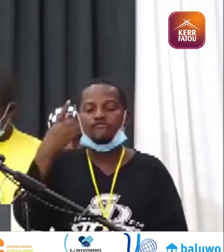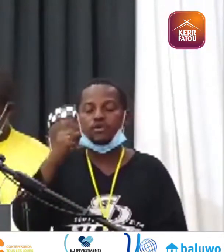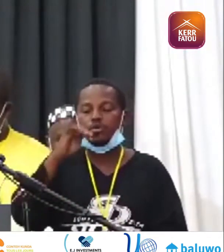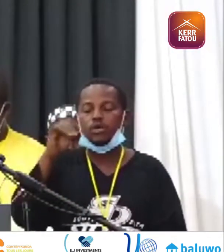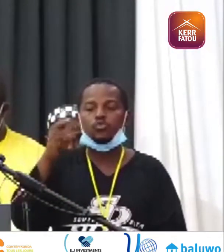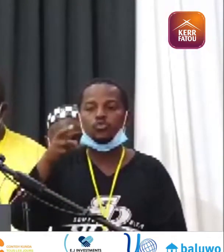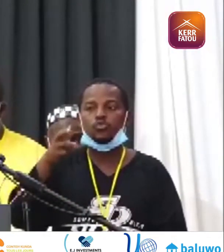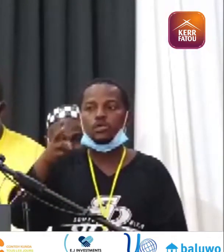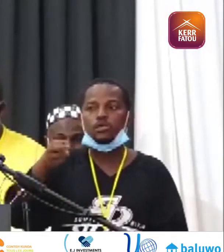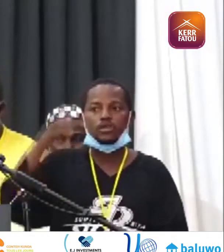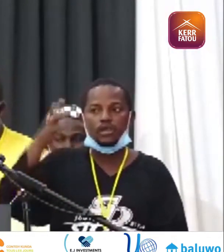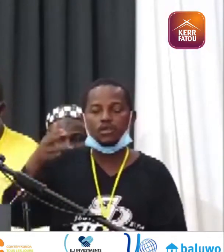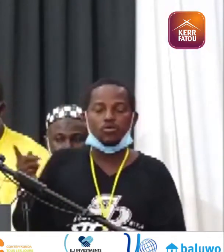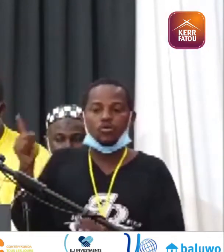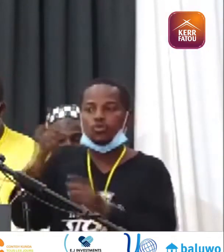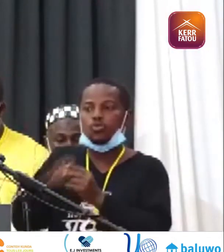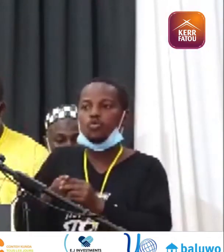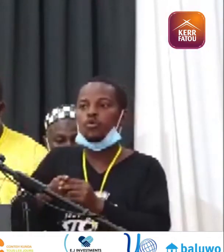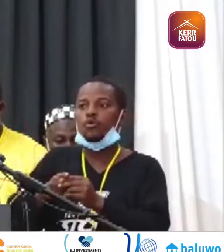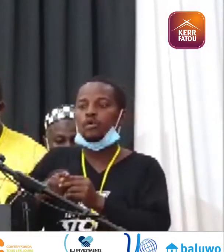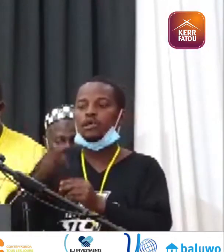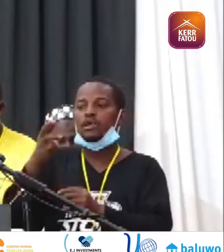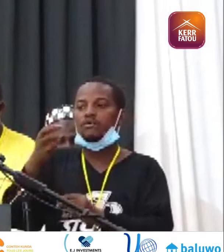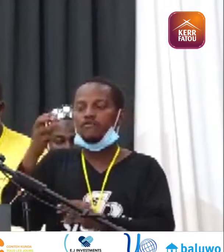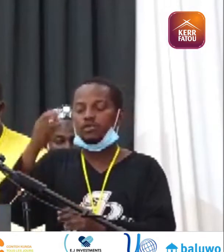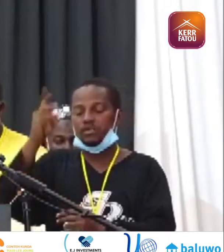January 1st, 2019 to 31st December